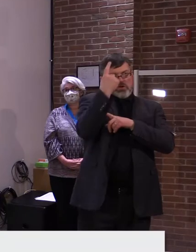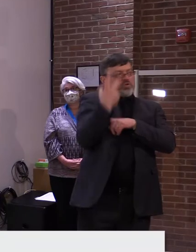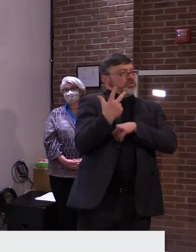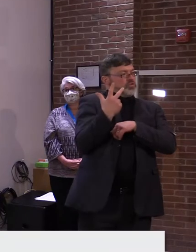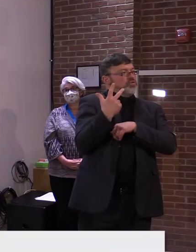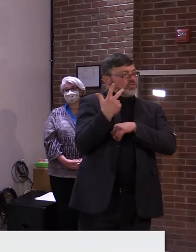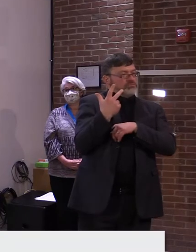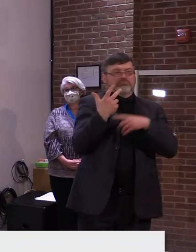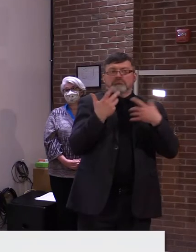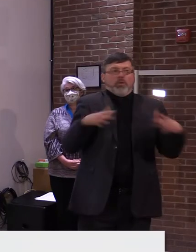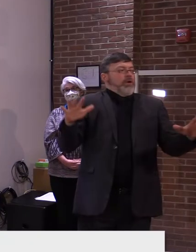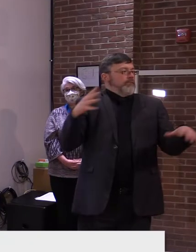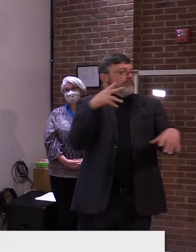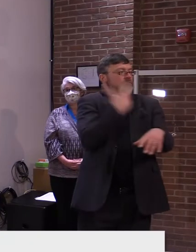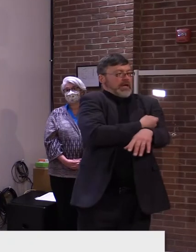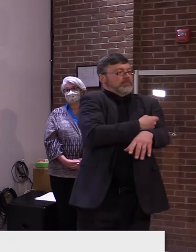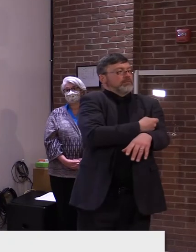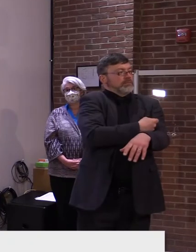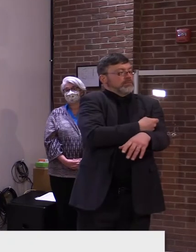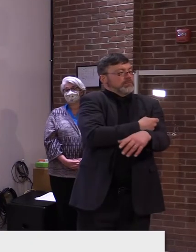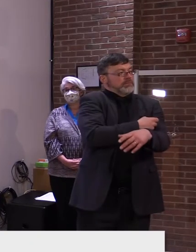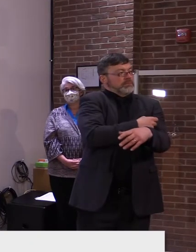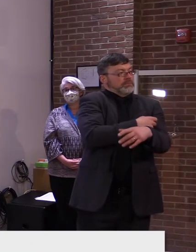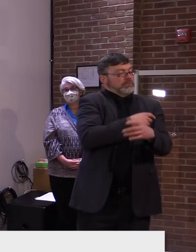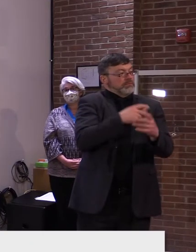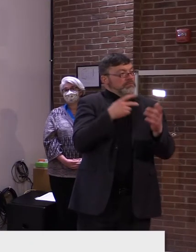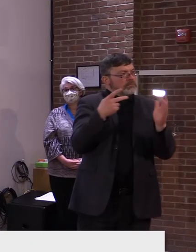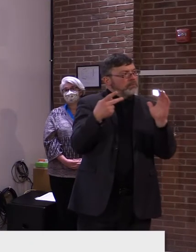being treated unequally like second-class citizens?